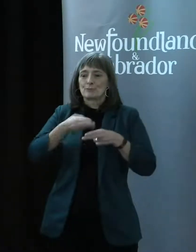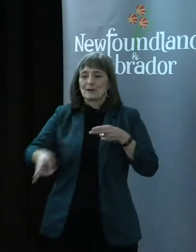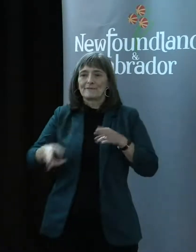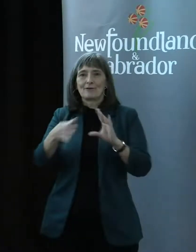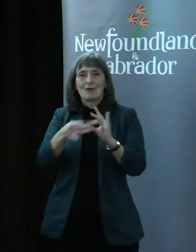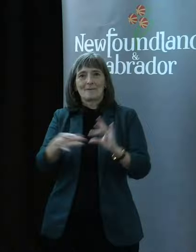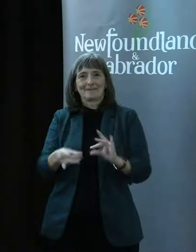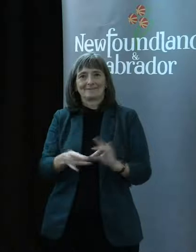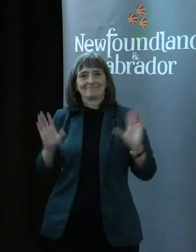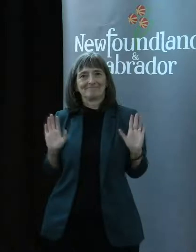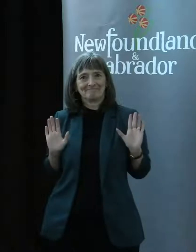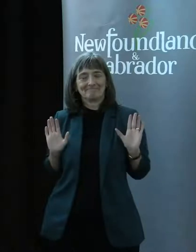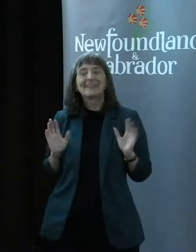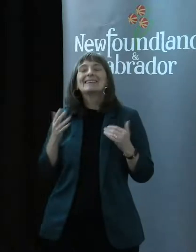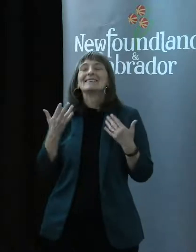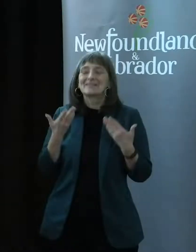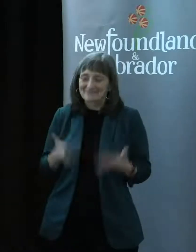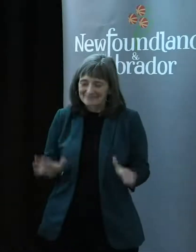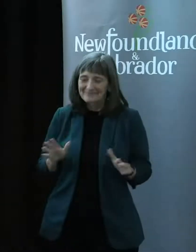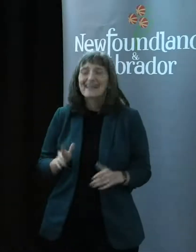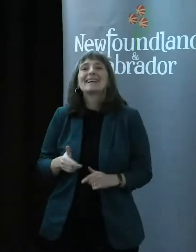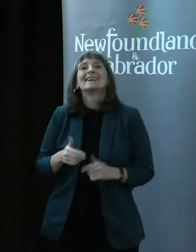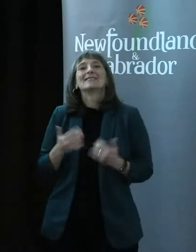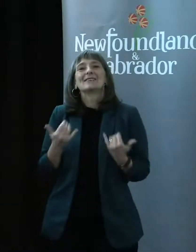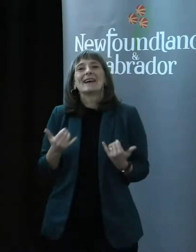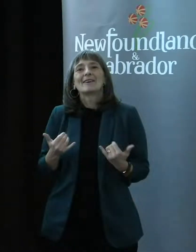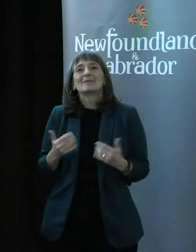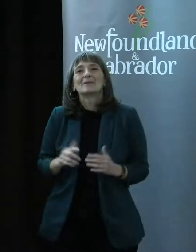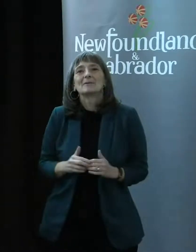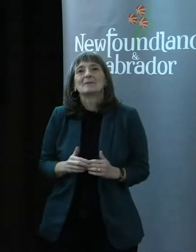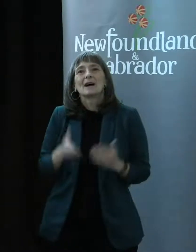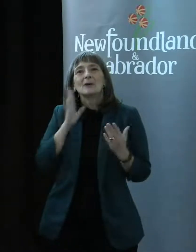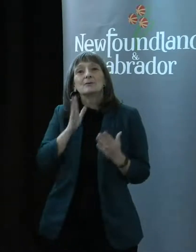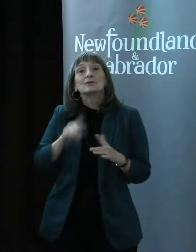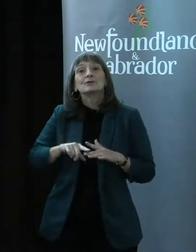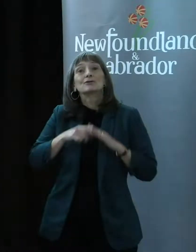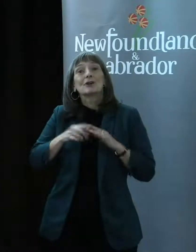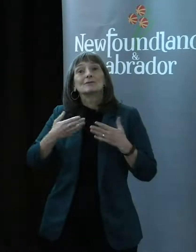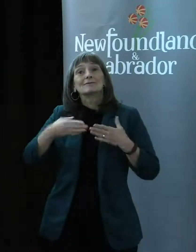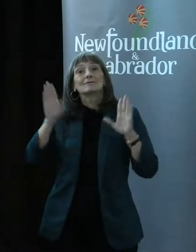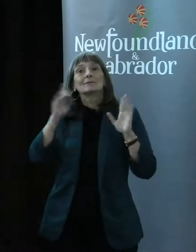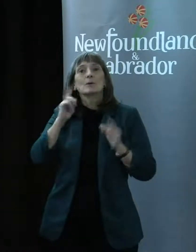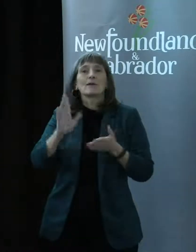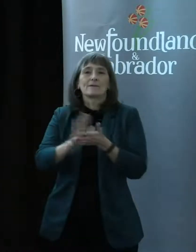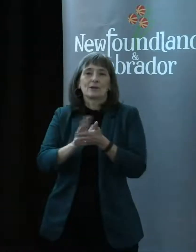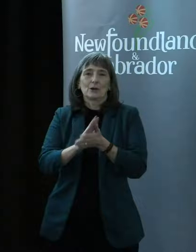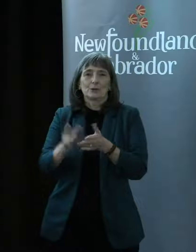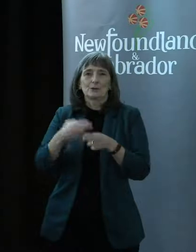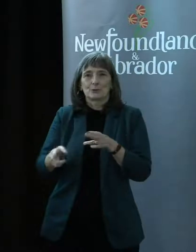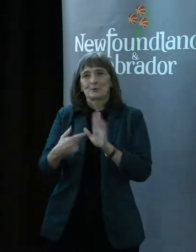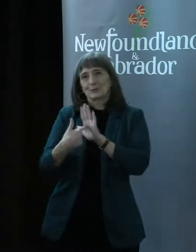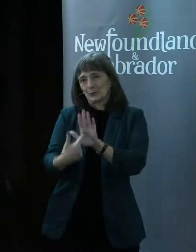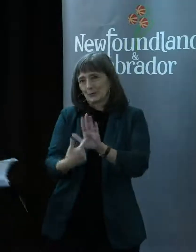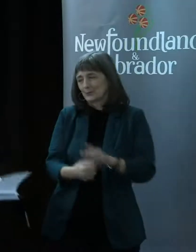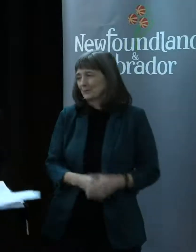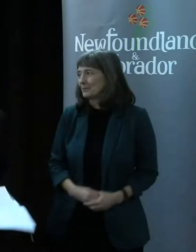as possible. So without further ado, we're going to start the launch with a short video.